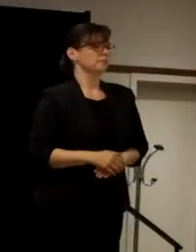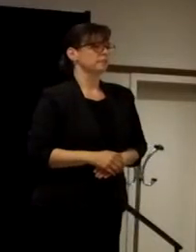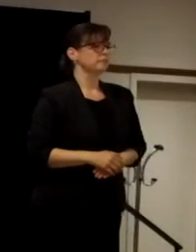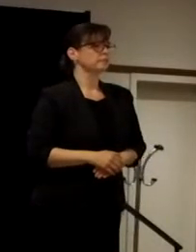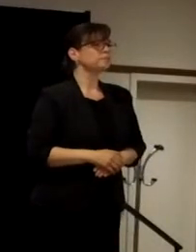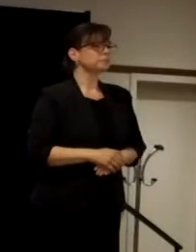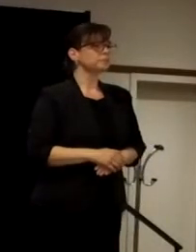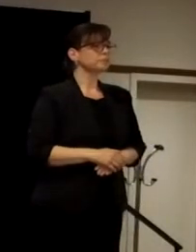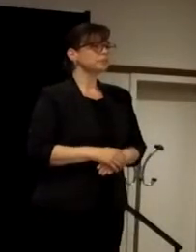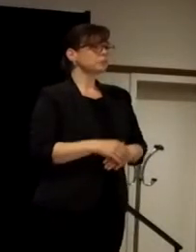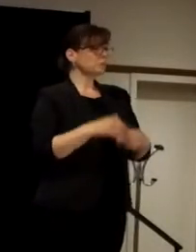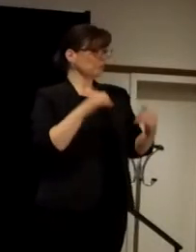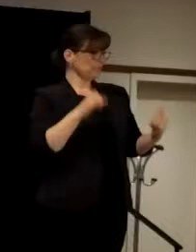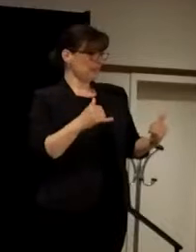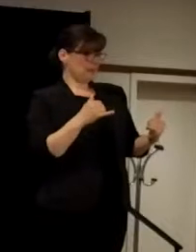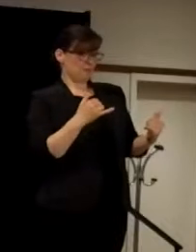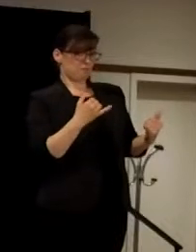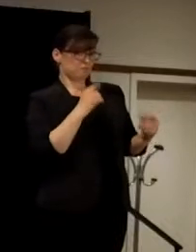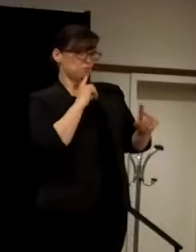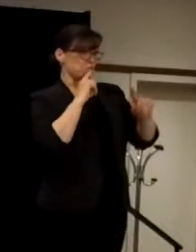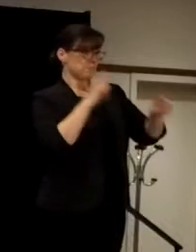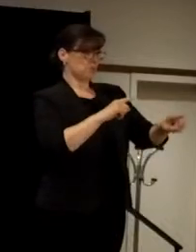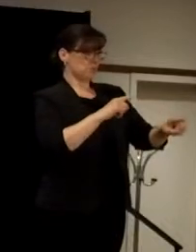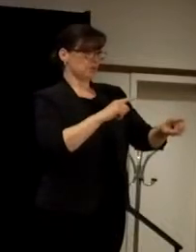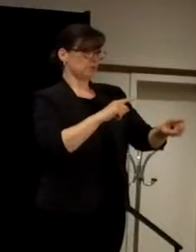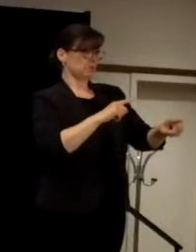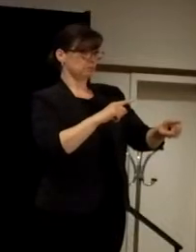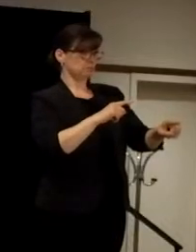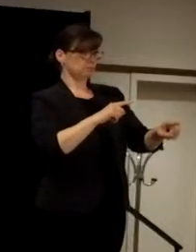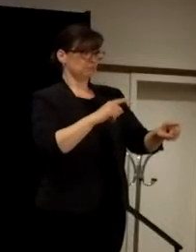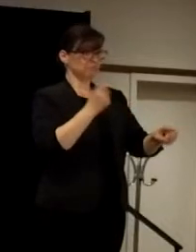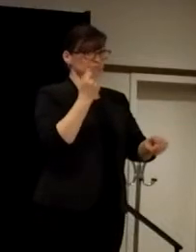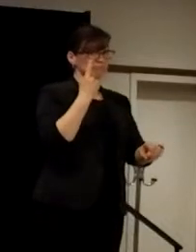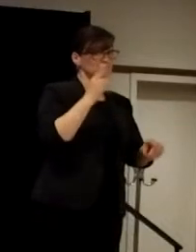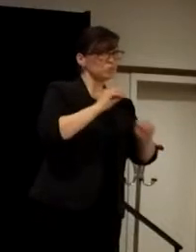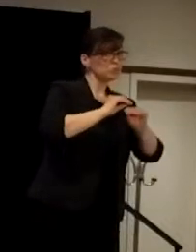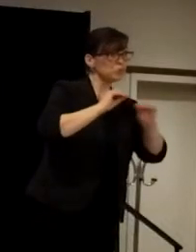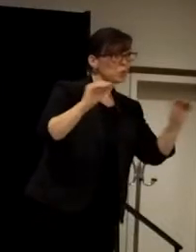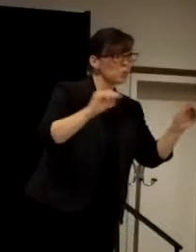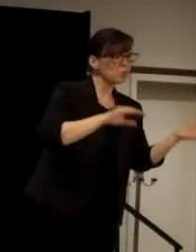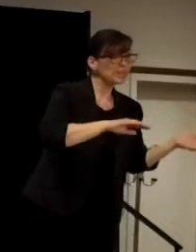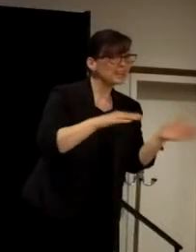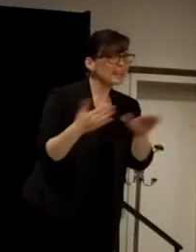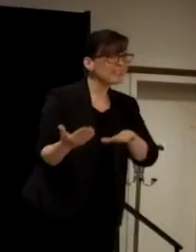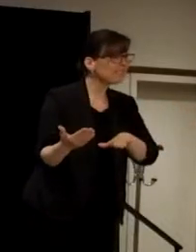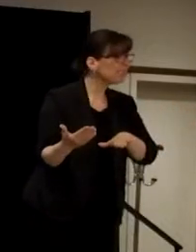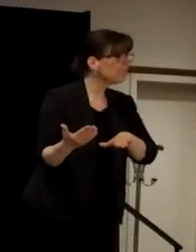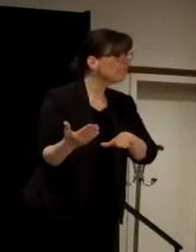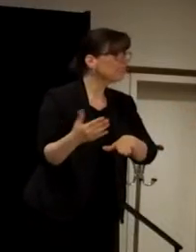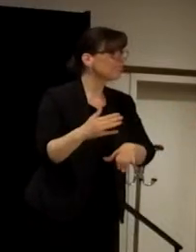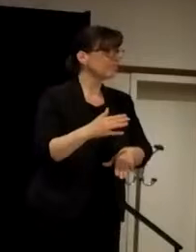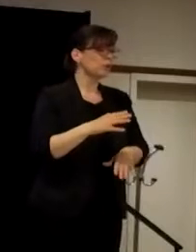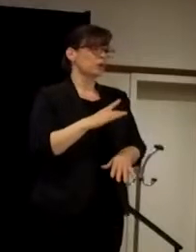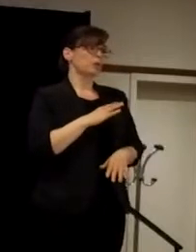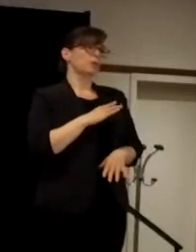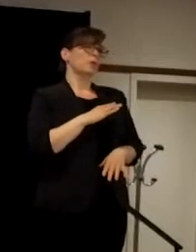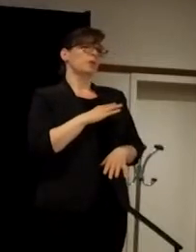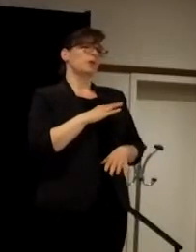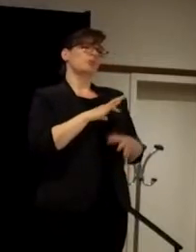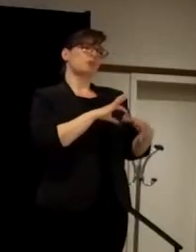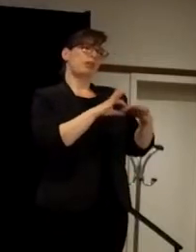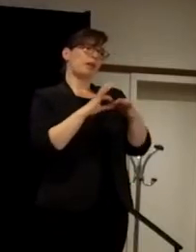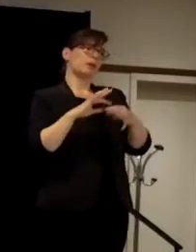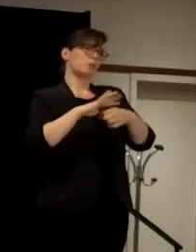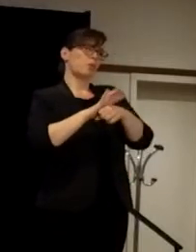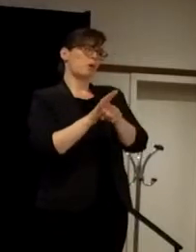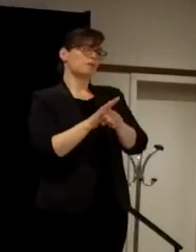that reporting. So we had nobody lost their lives over the weekend directly related to COVID, so no new